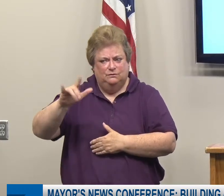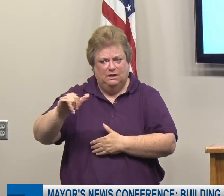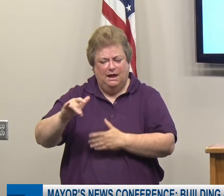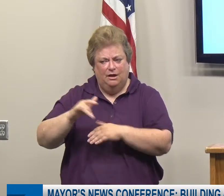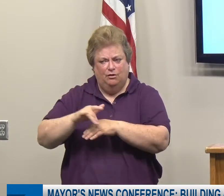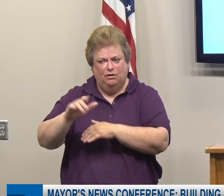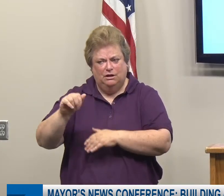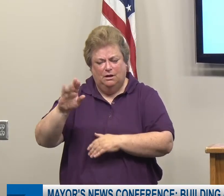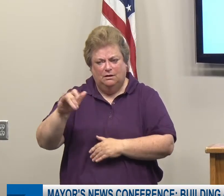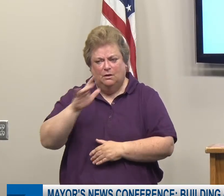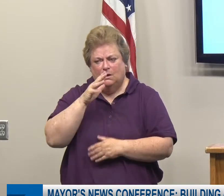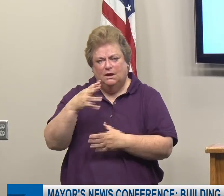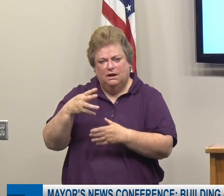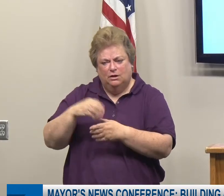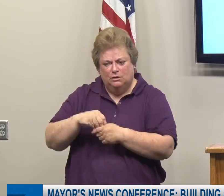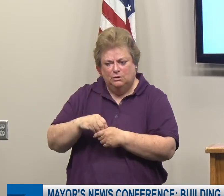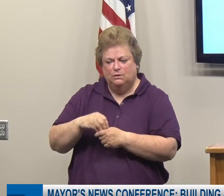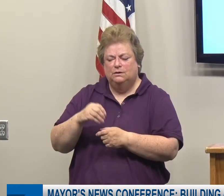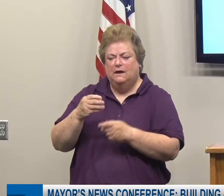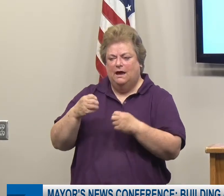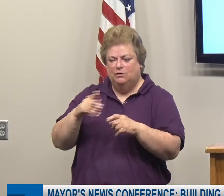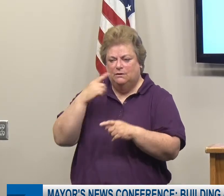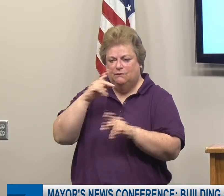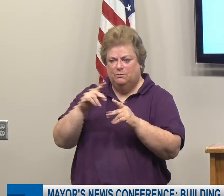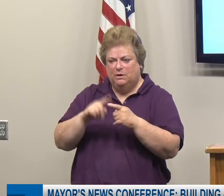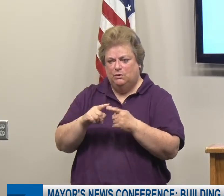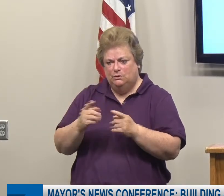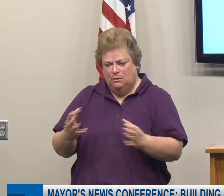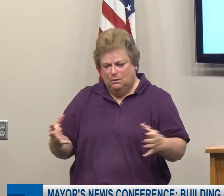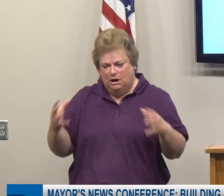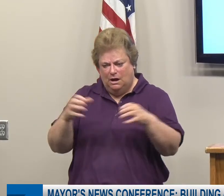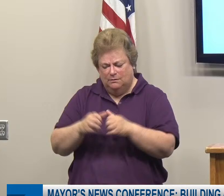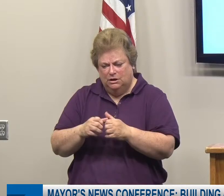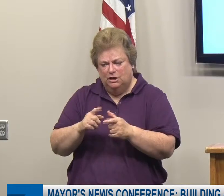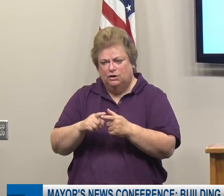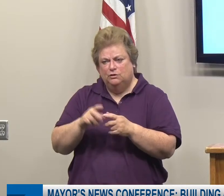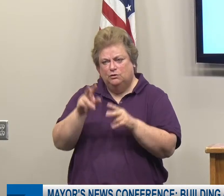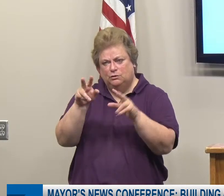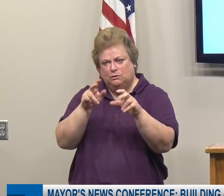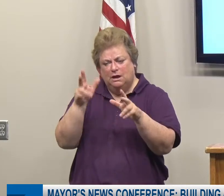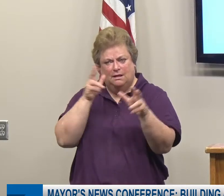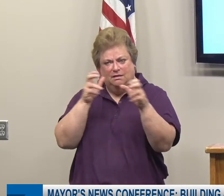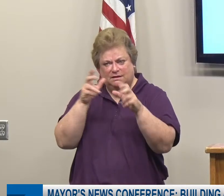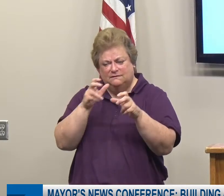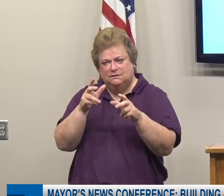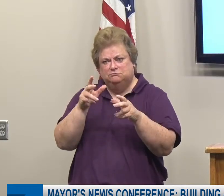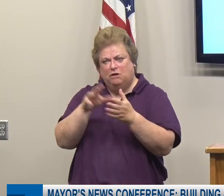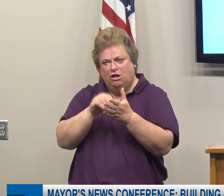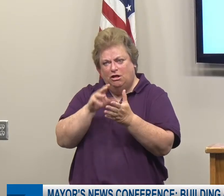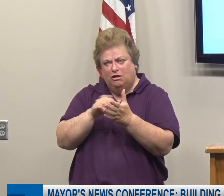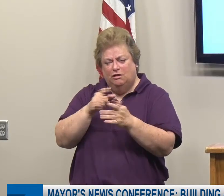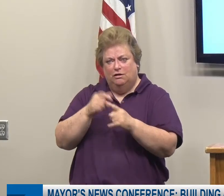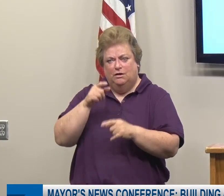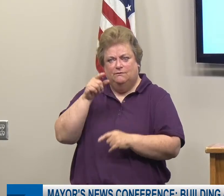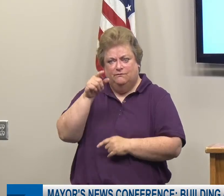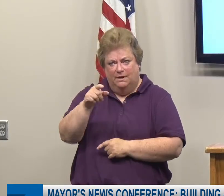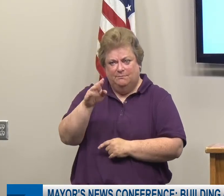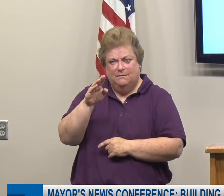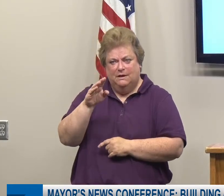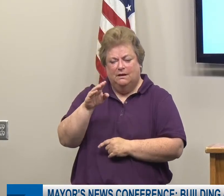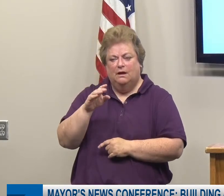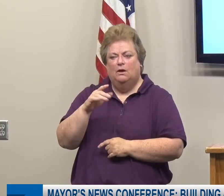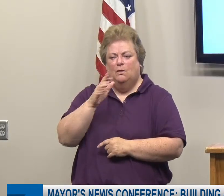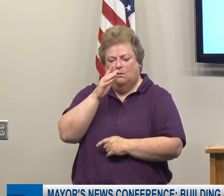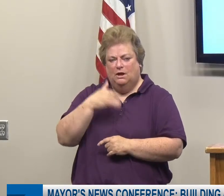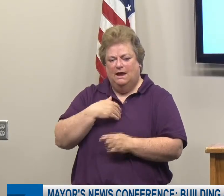include opportunities for people to come together and draw upon his guidance to create tangible actions relevant to their situations. More